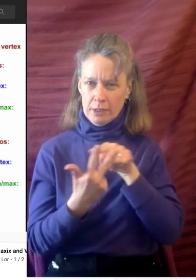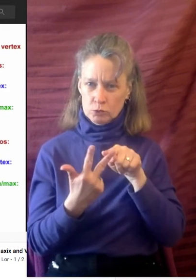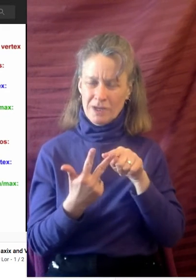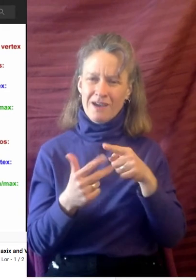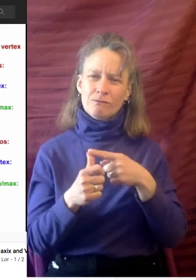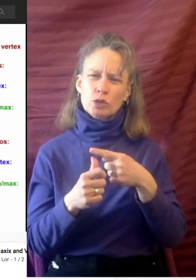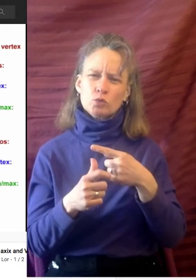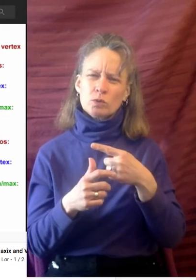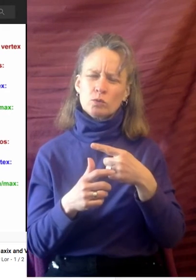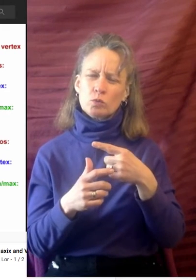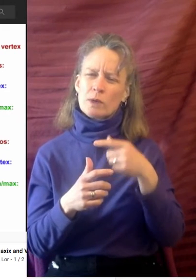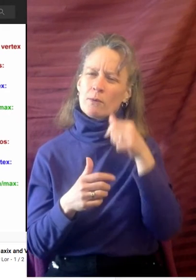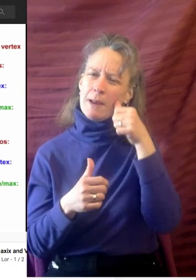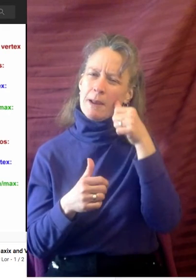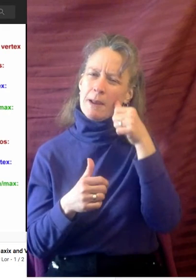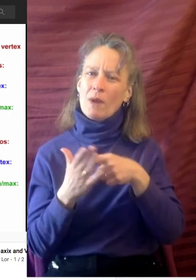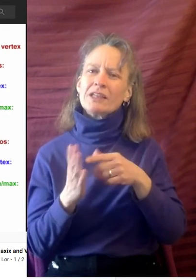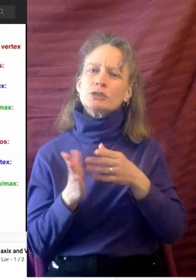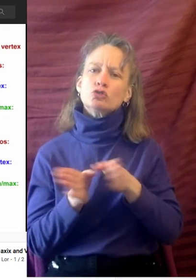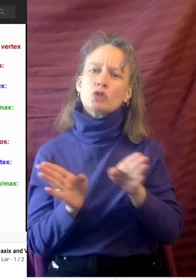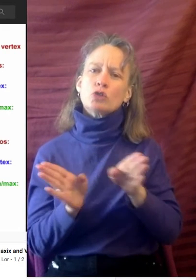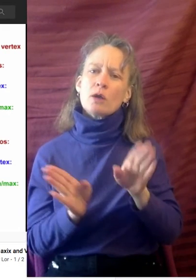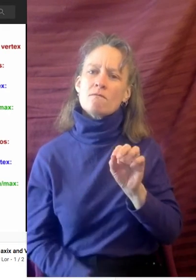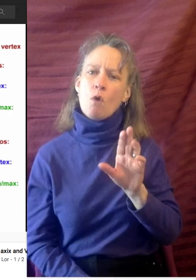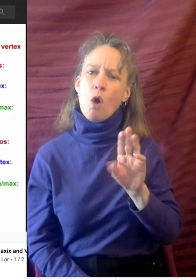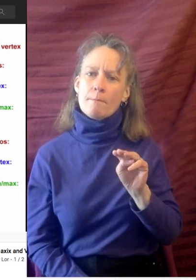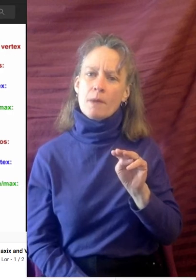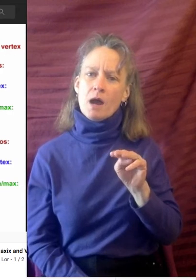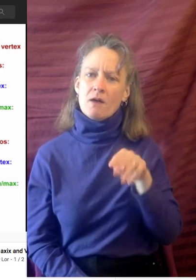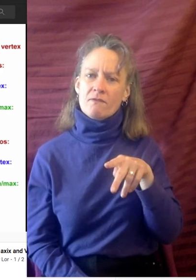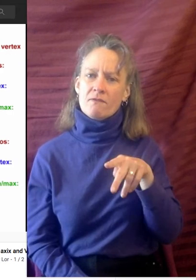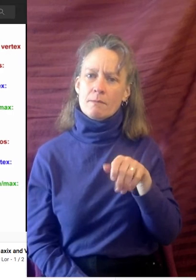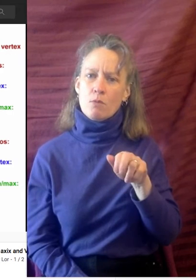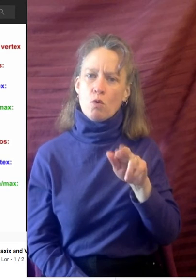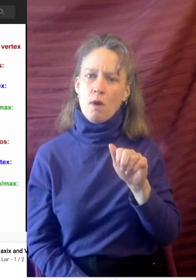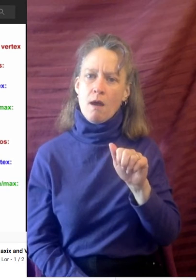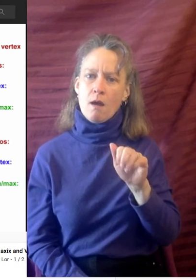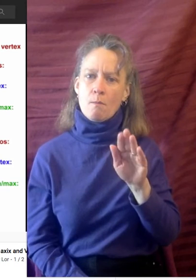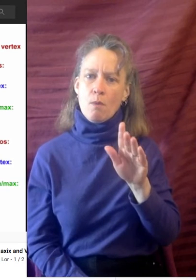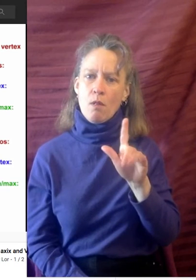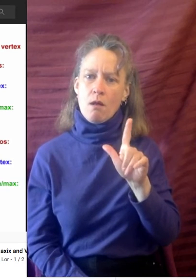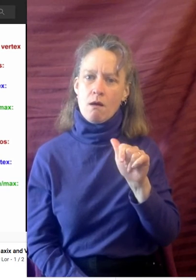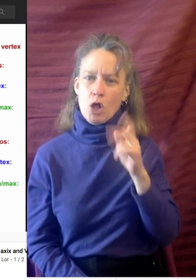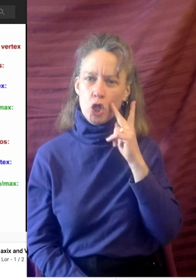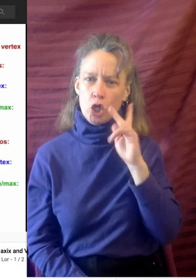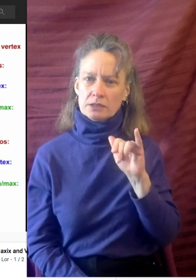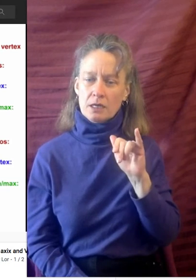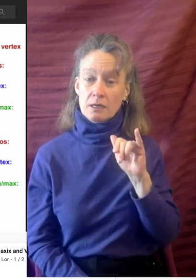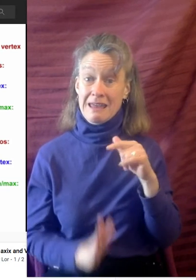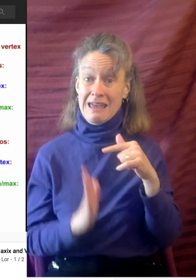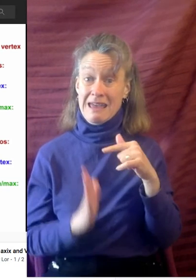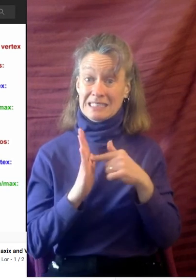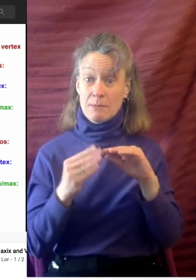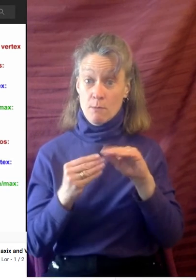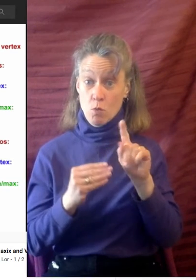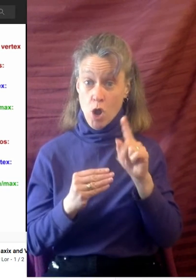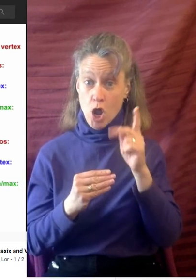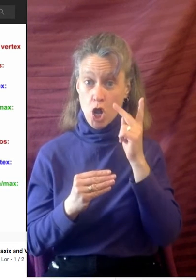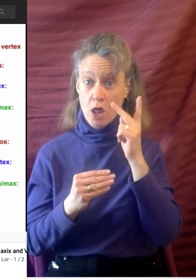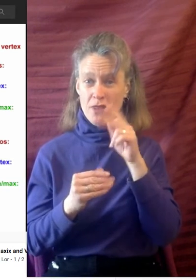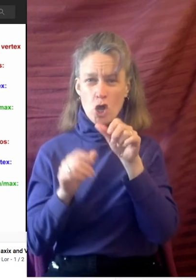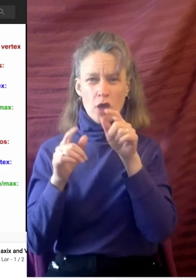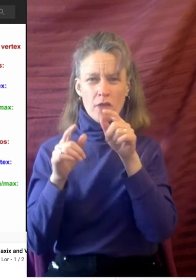form of a parabola looks like. So for example, in example 1, you have a curve that looks like a U.